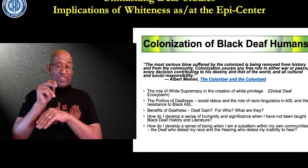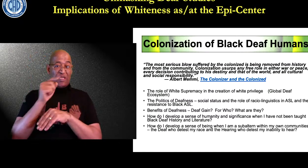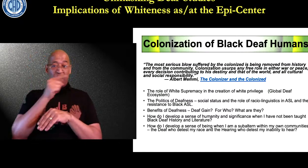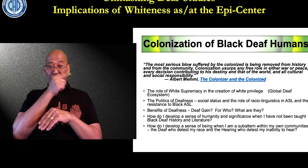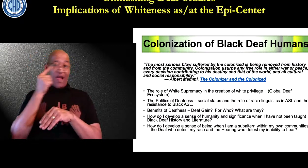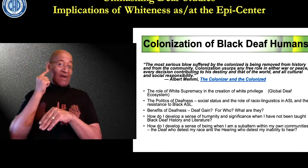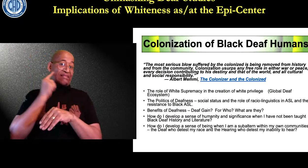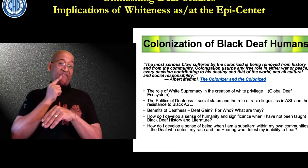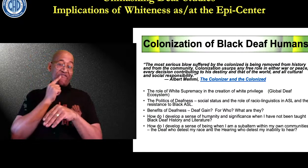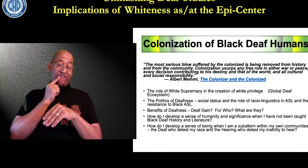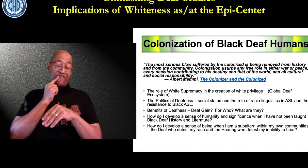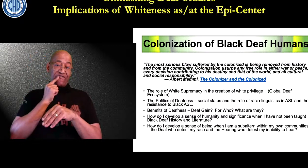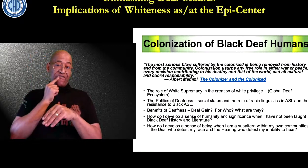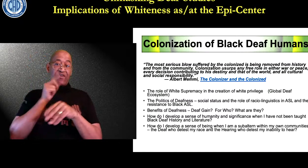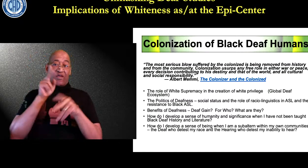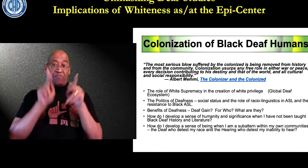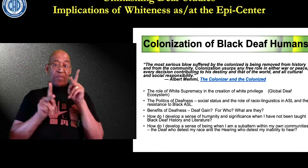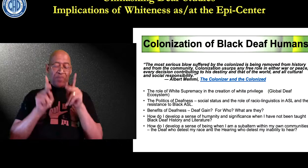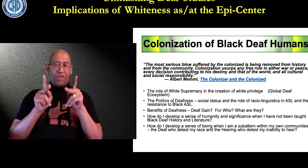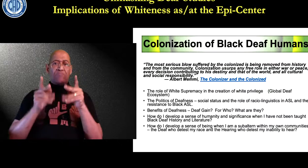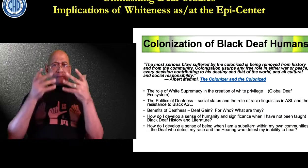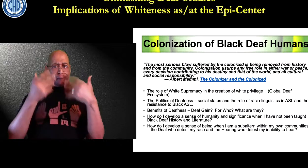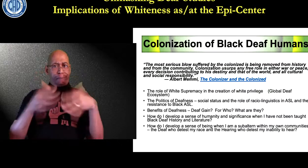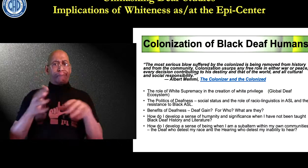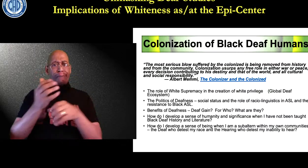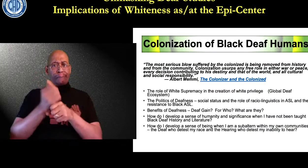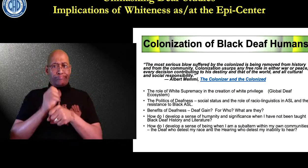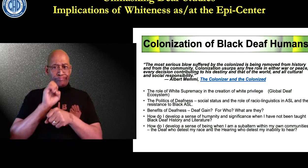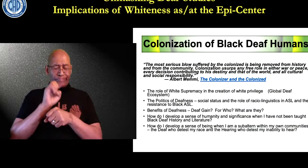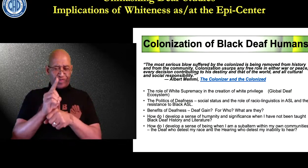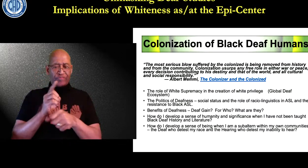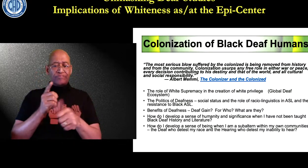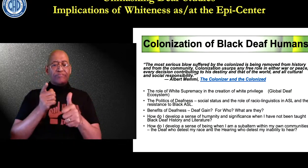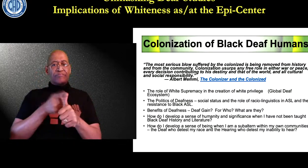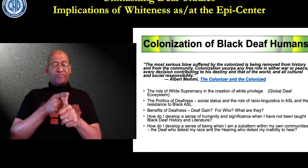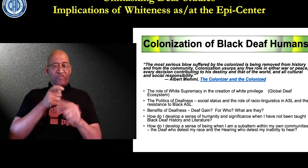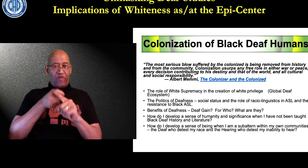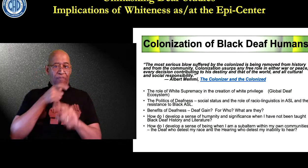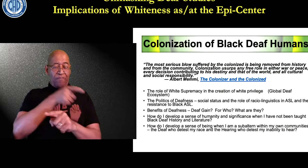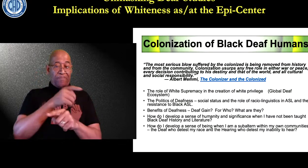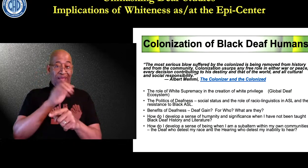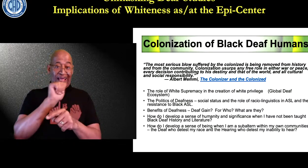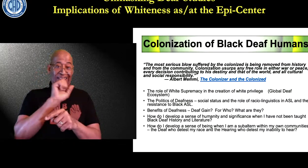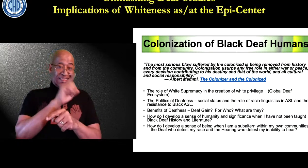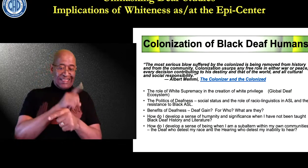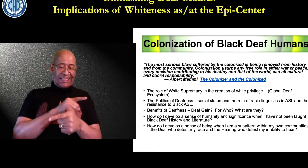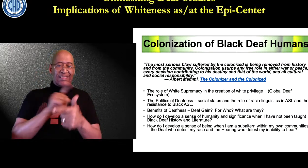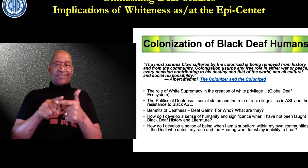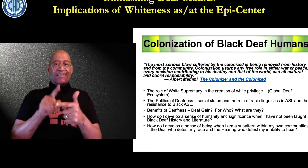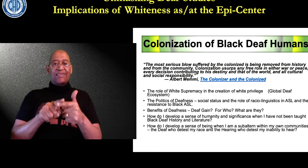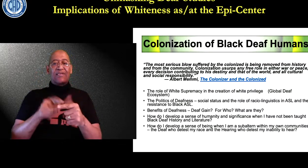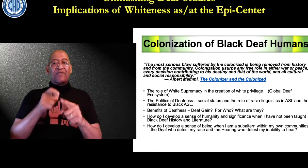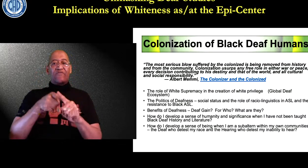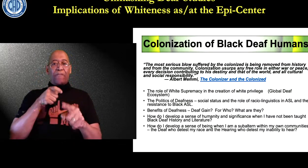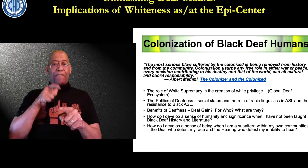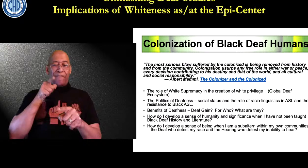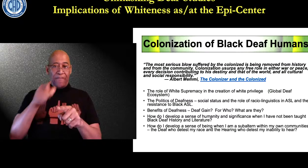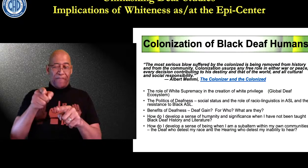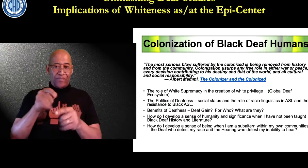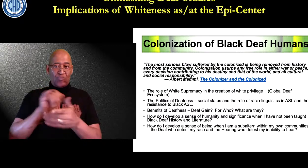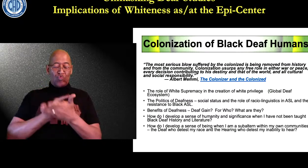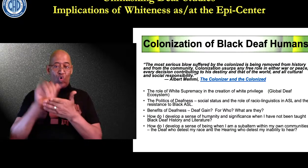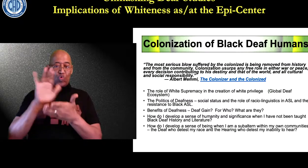By 1870, there were maybe about 30 Black deaf students that got